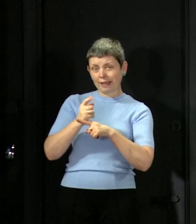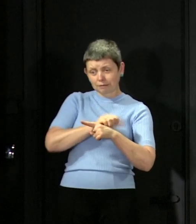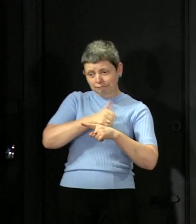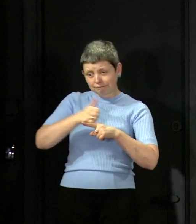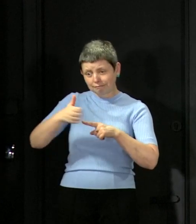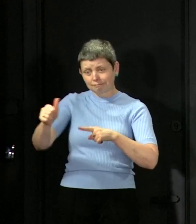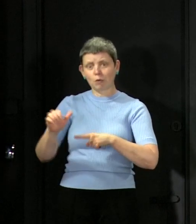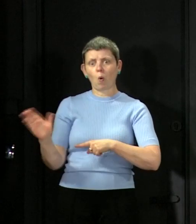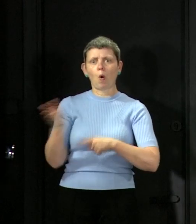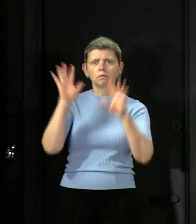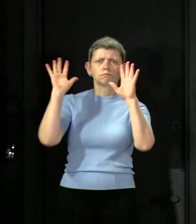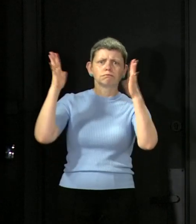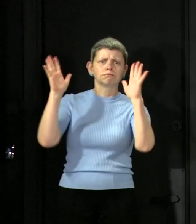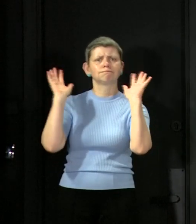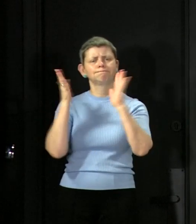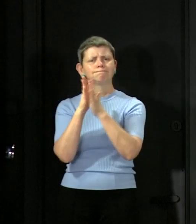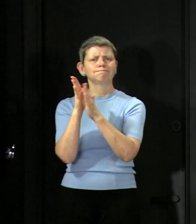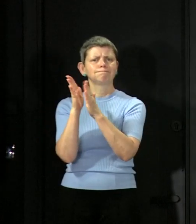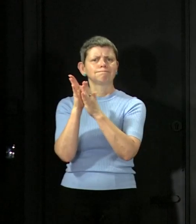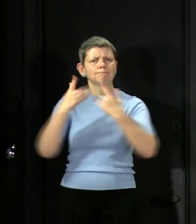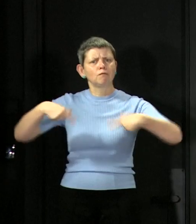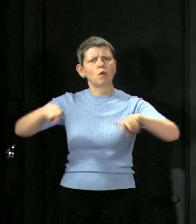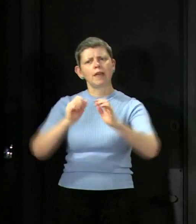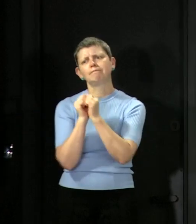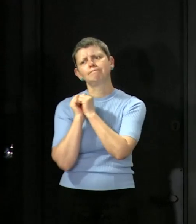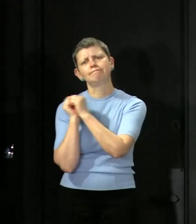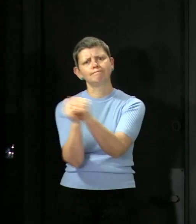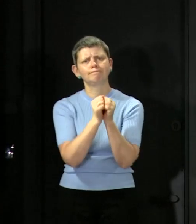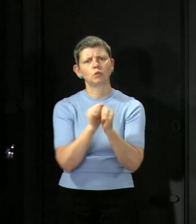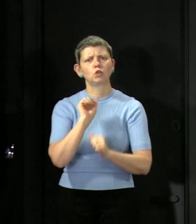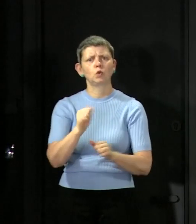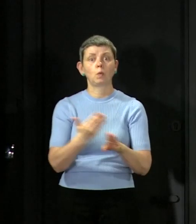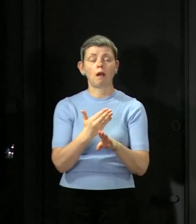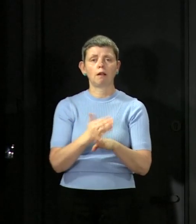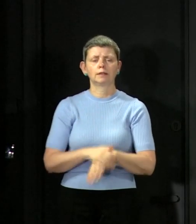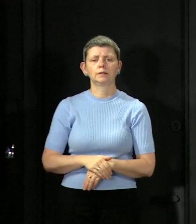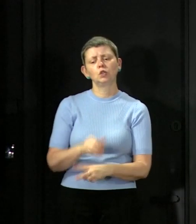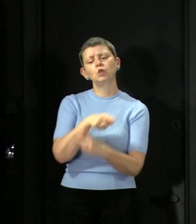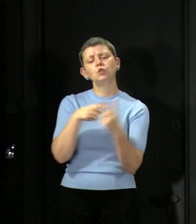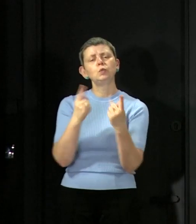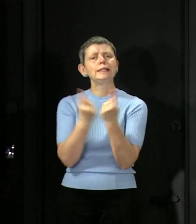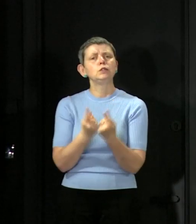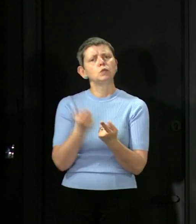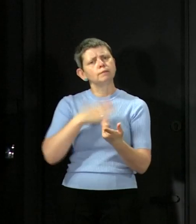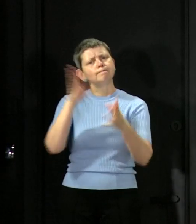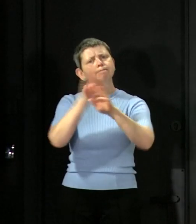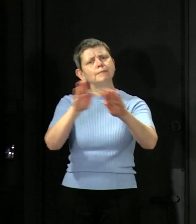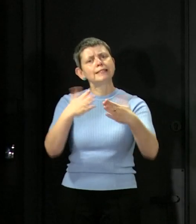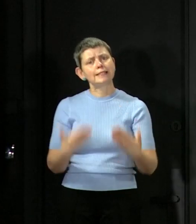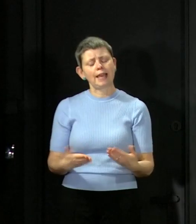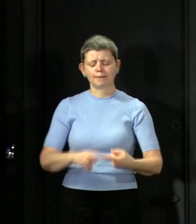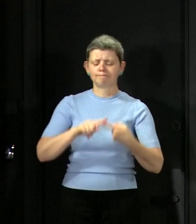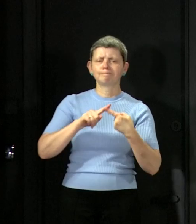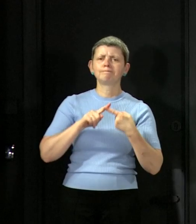deep gratitude to you. There are two items I want to cover today. Firstly, I want to